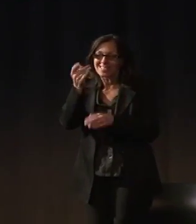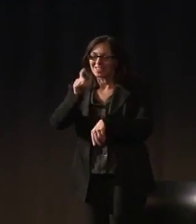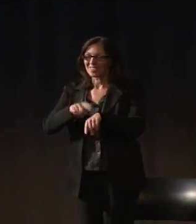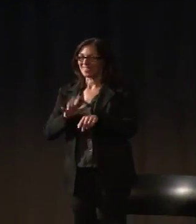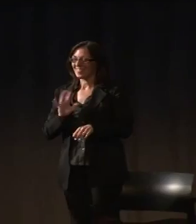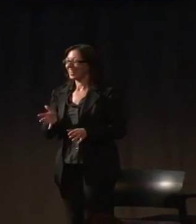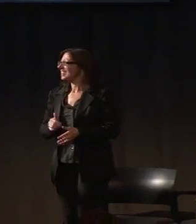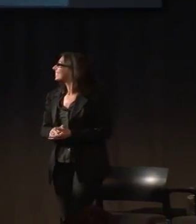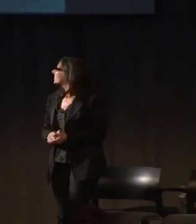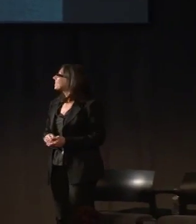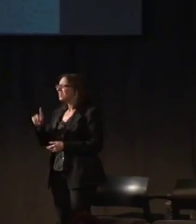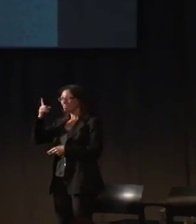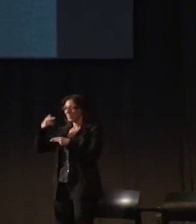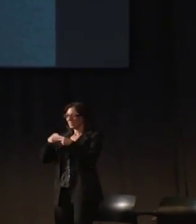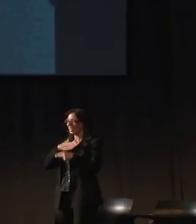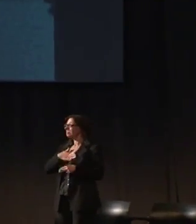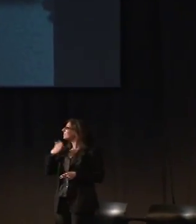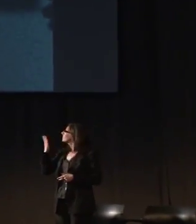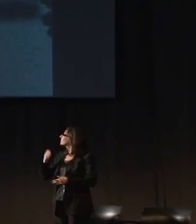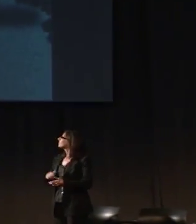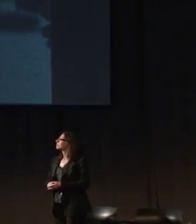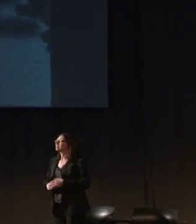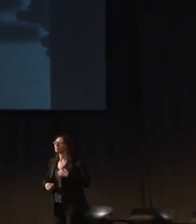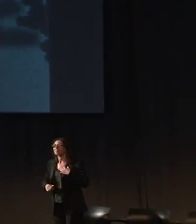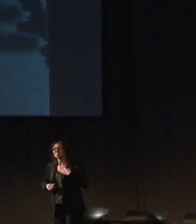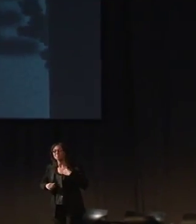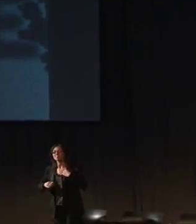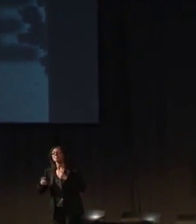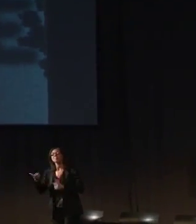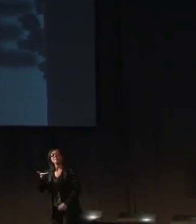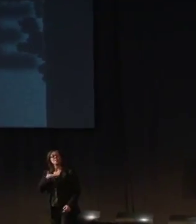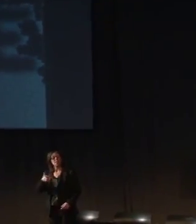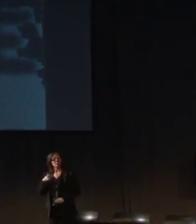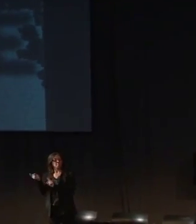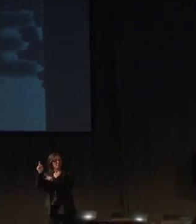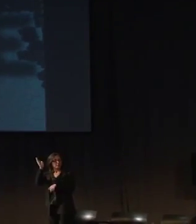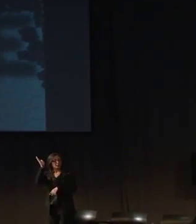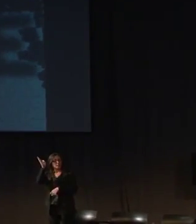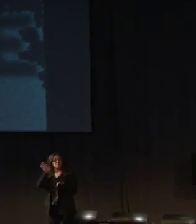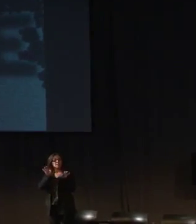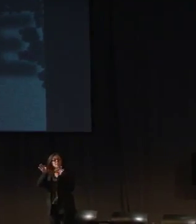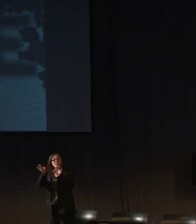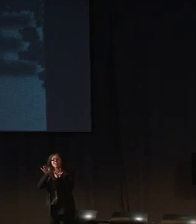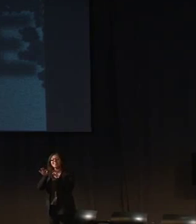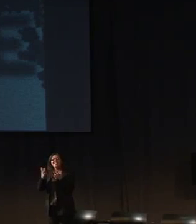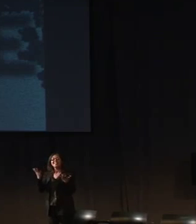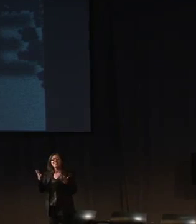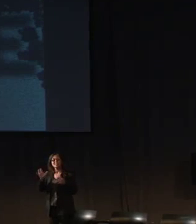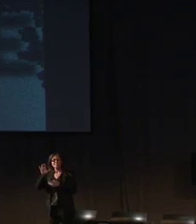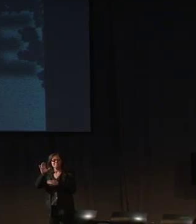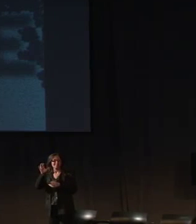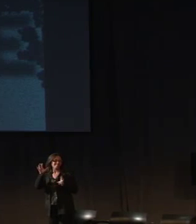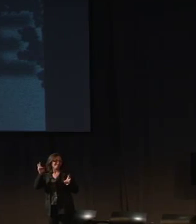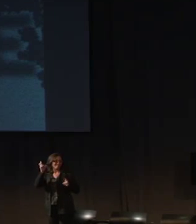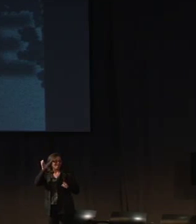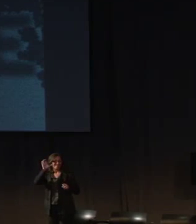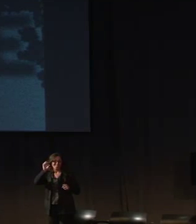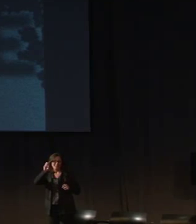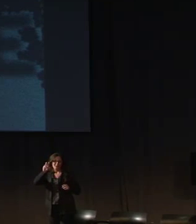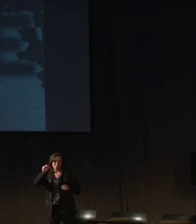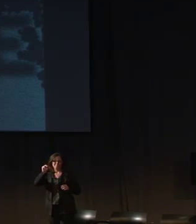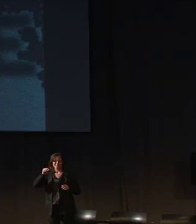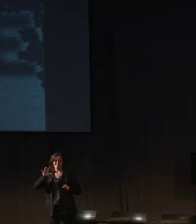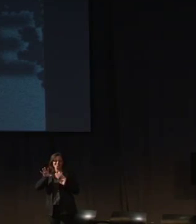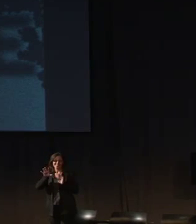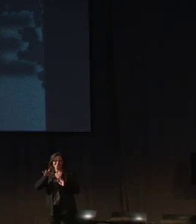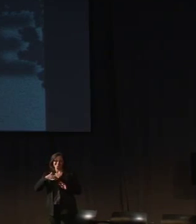please? So I've been asked to talk about the philosophy of common sense, so to speak, but in a very slightly different